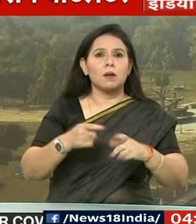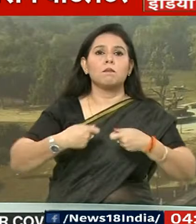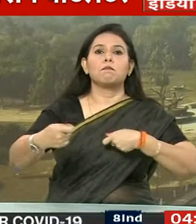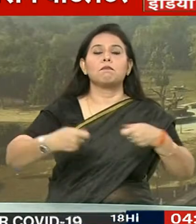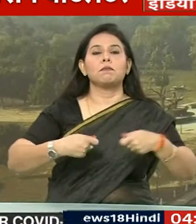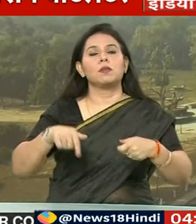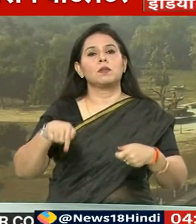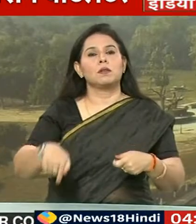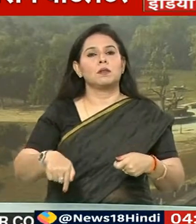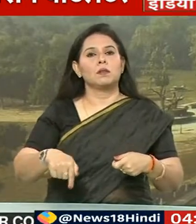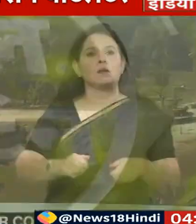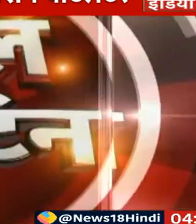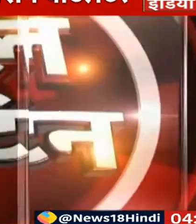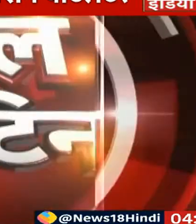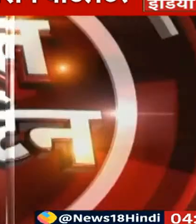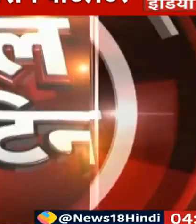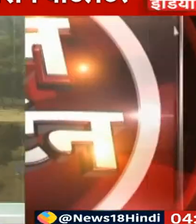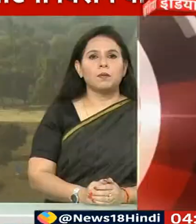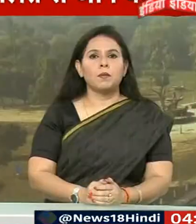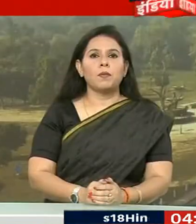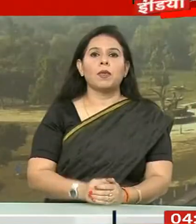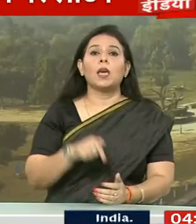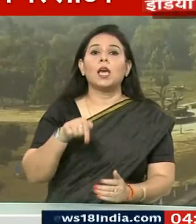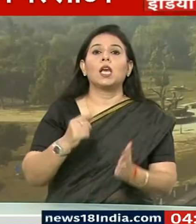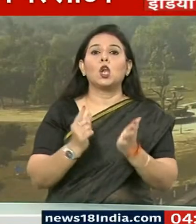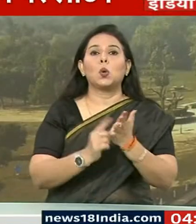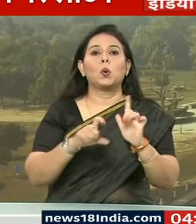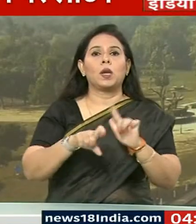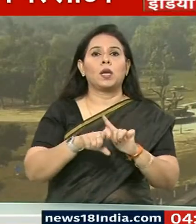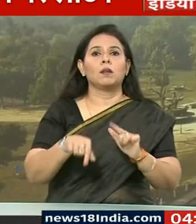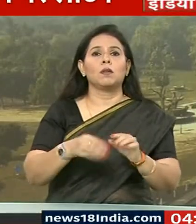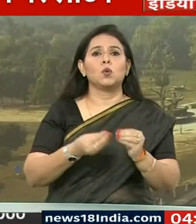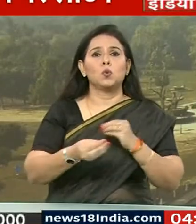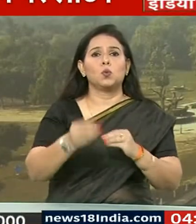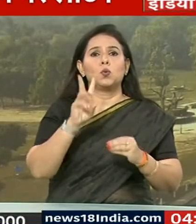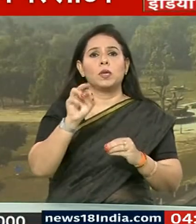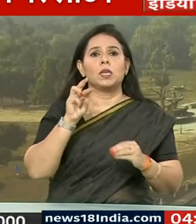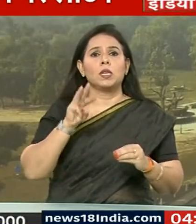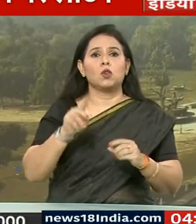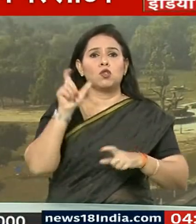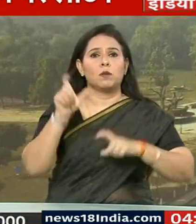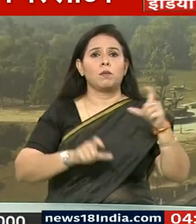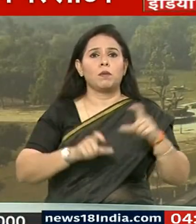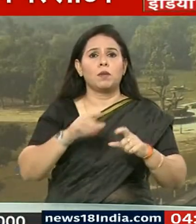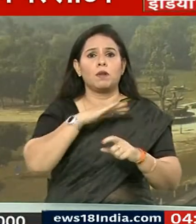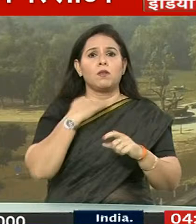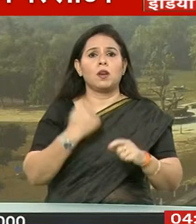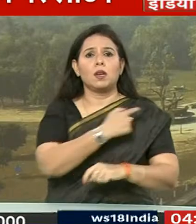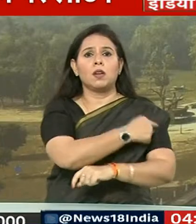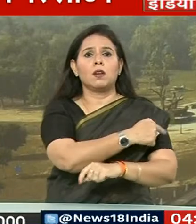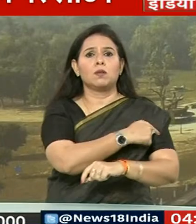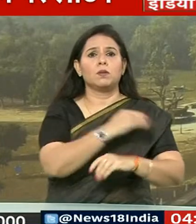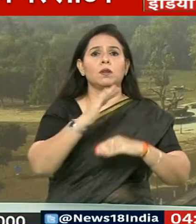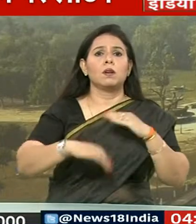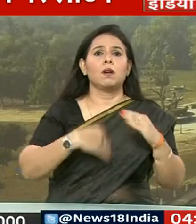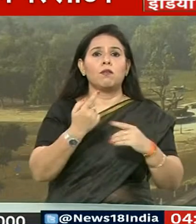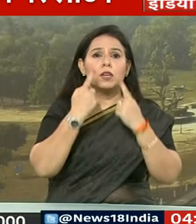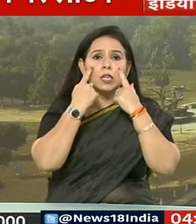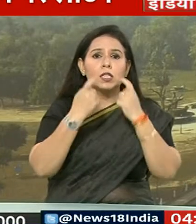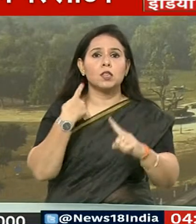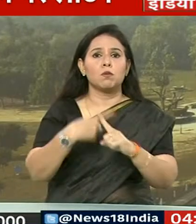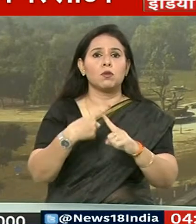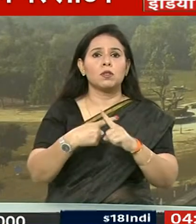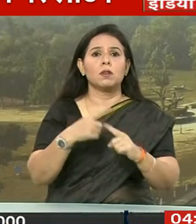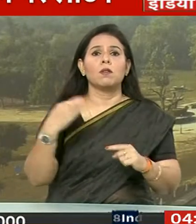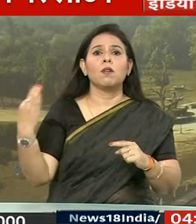prisons and businesses. In the United Kingdom, close to 20,000 people have died in hospitals